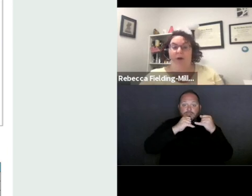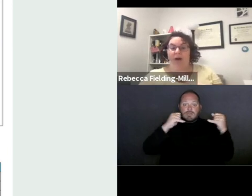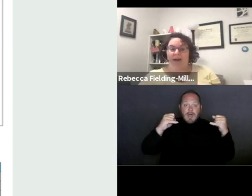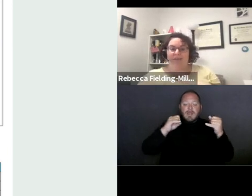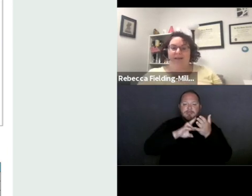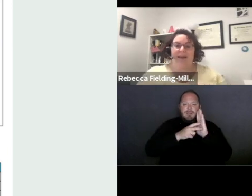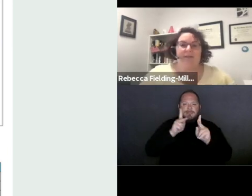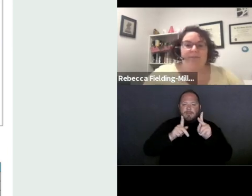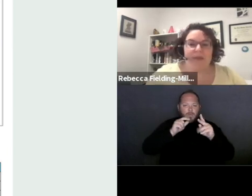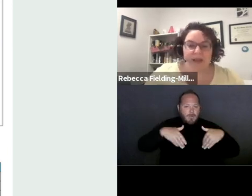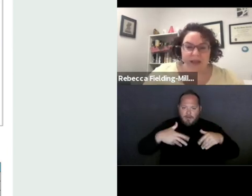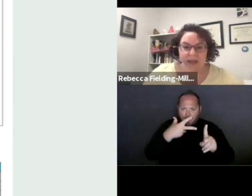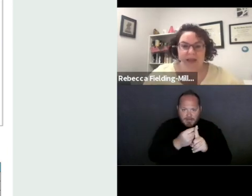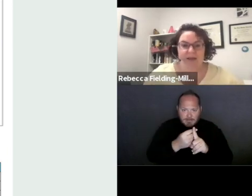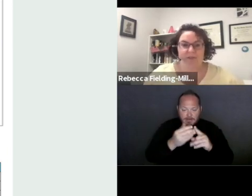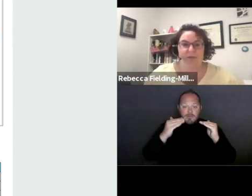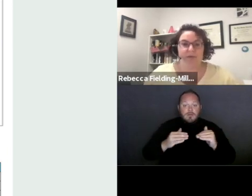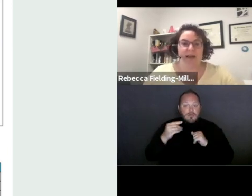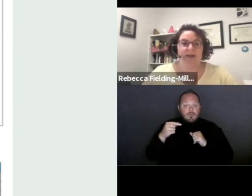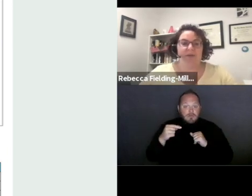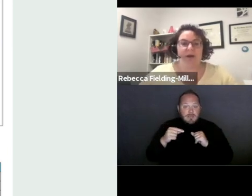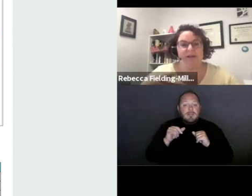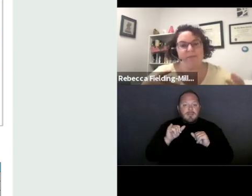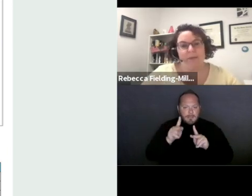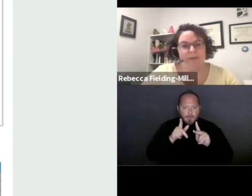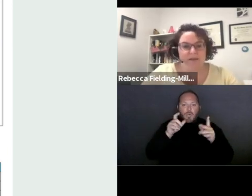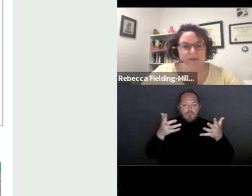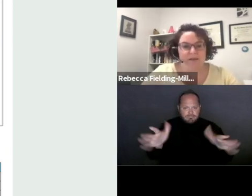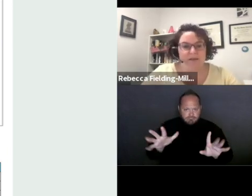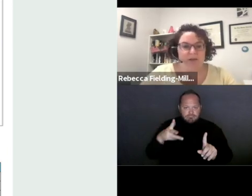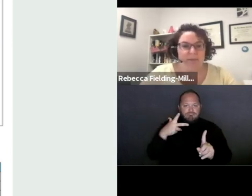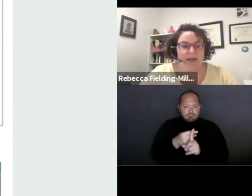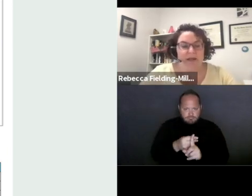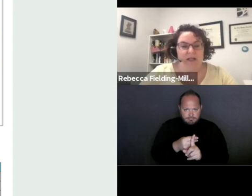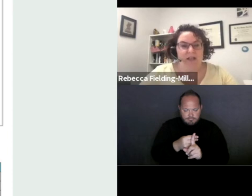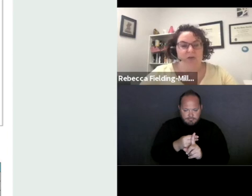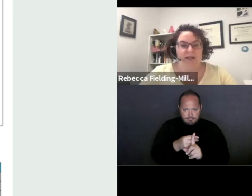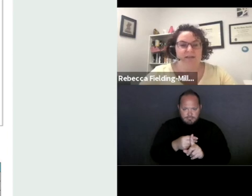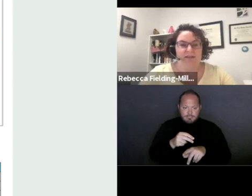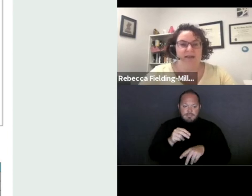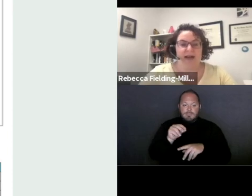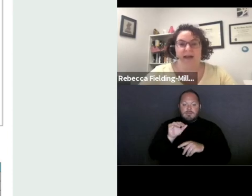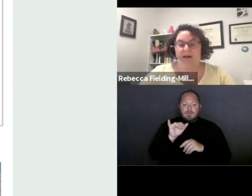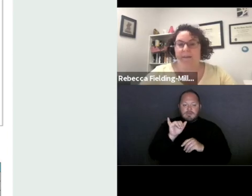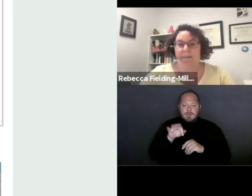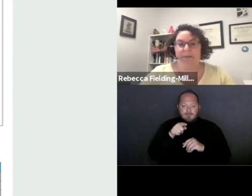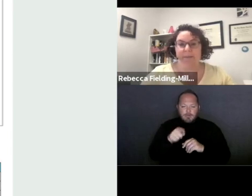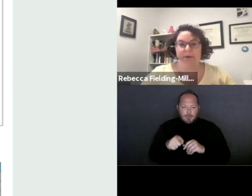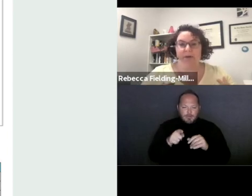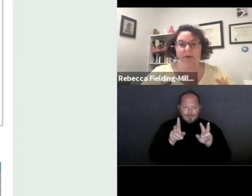people who are vaccinated. And if you kind of play with these numbers a little bit, you can see